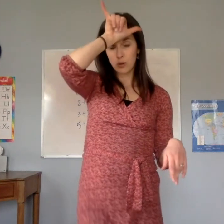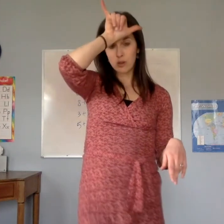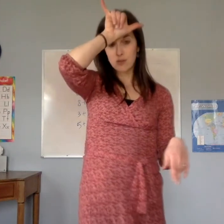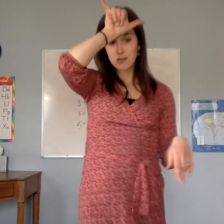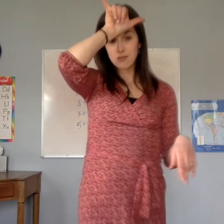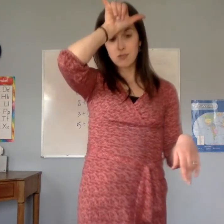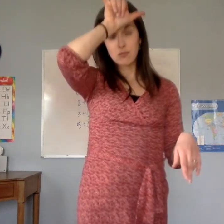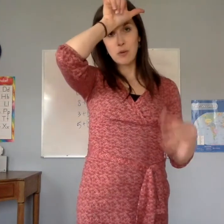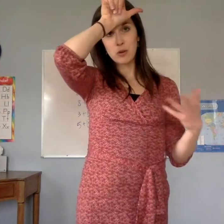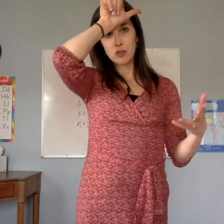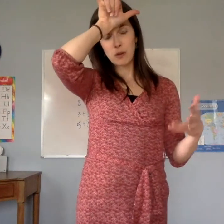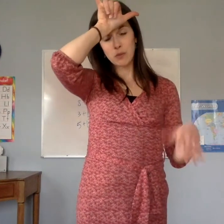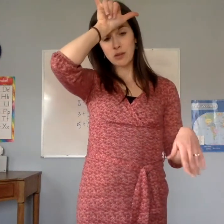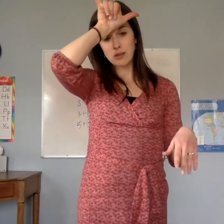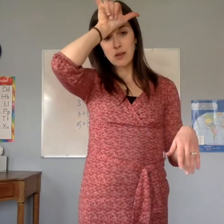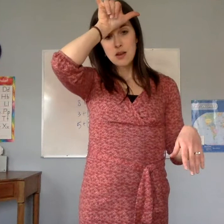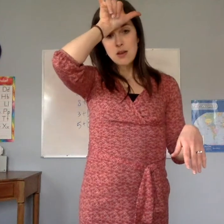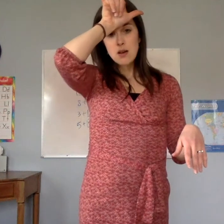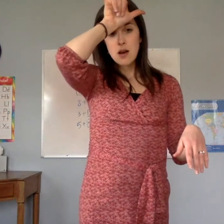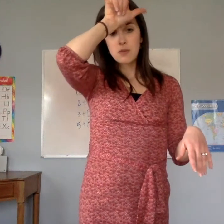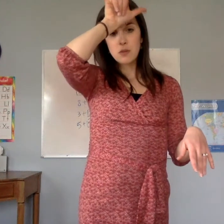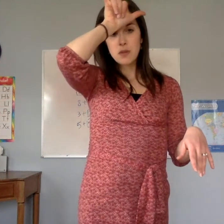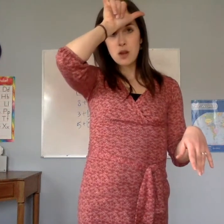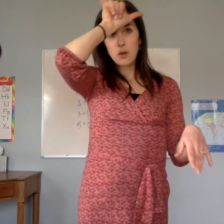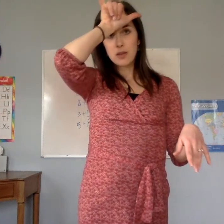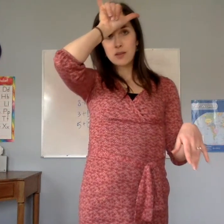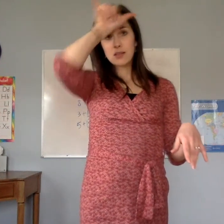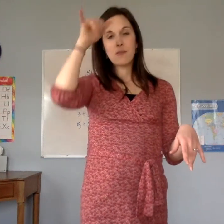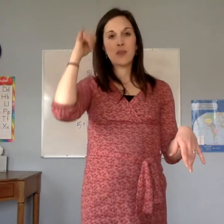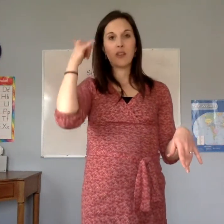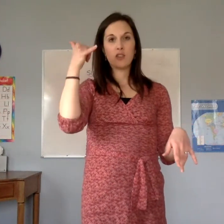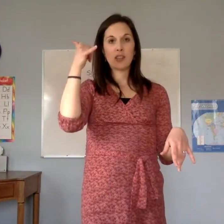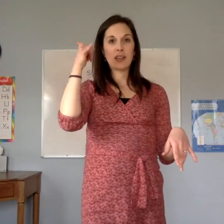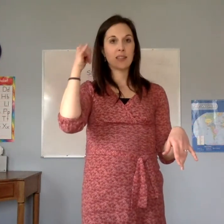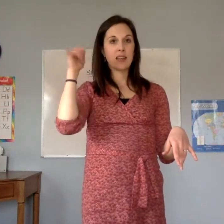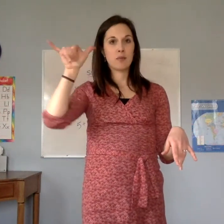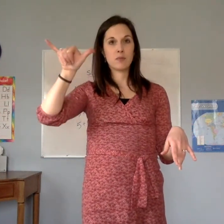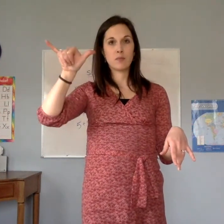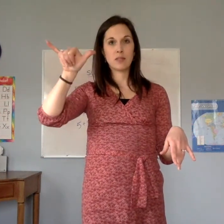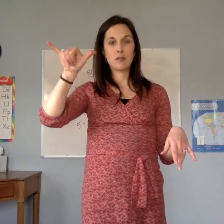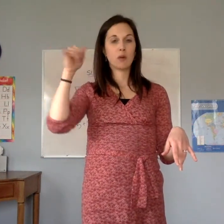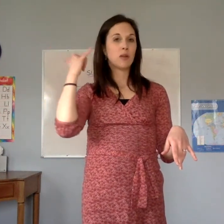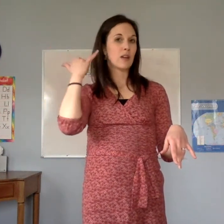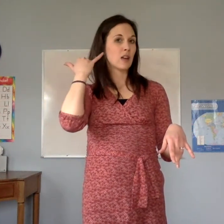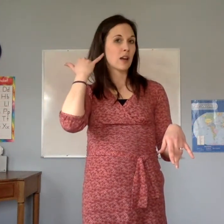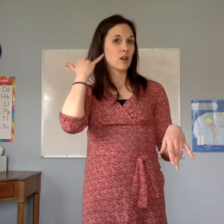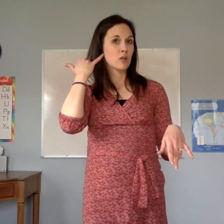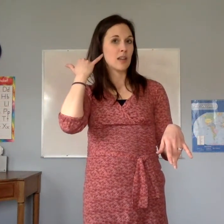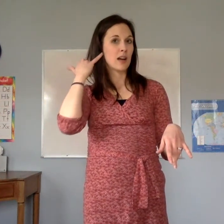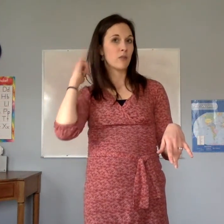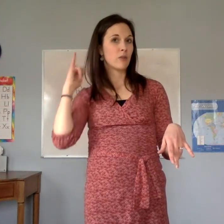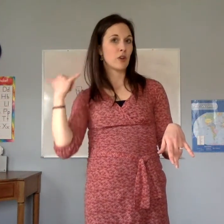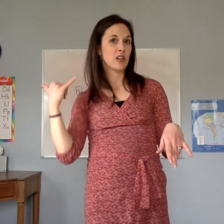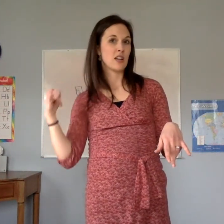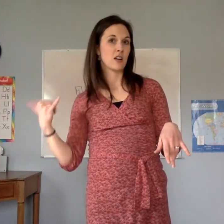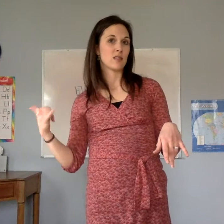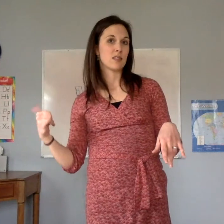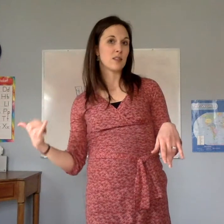bullhorns, maybe worshiping bulls. So Minoans, and then you take that same symbol and kind of go down from your ear. It's the symbol